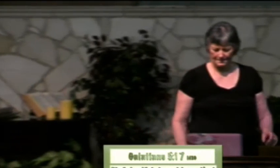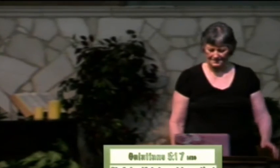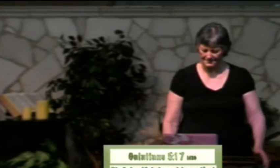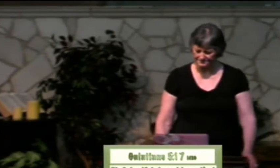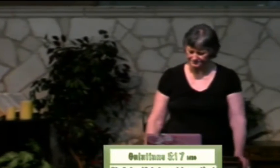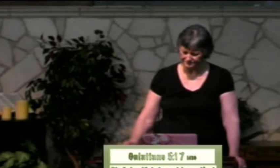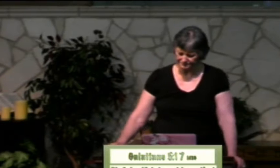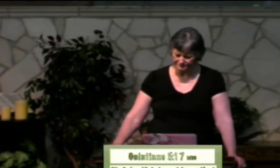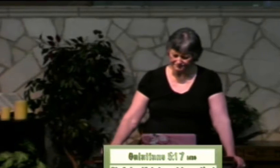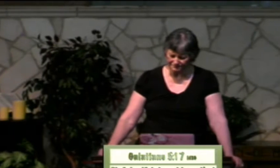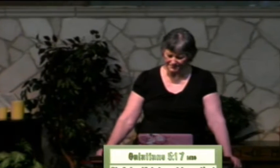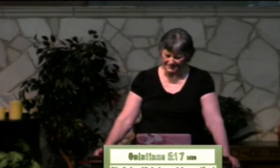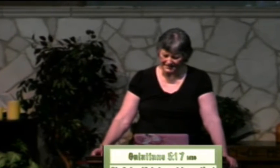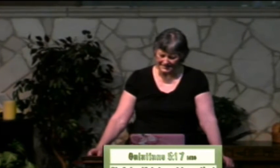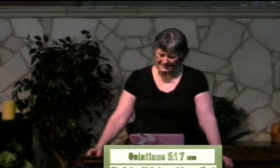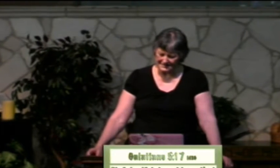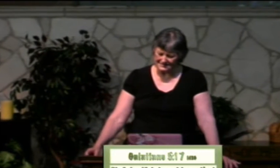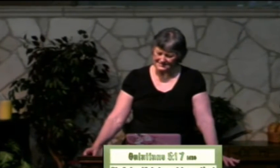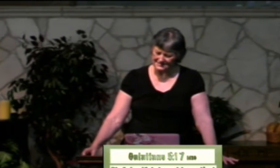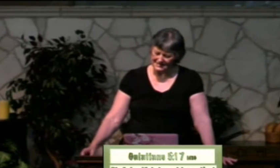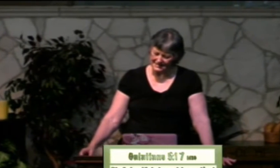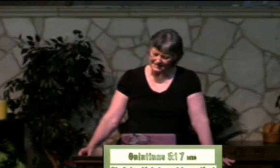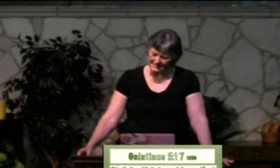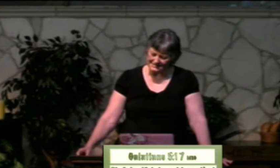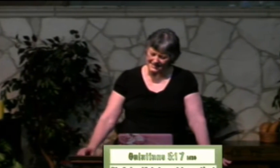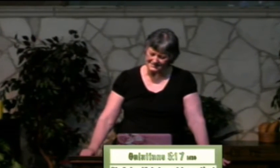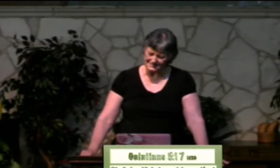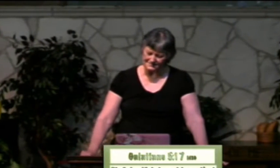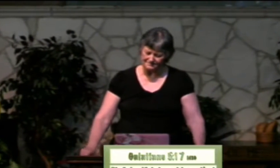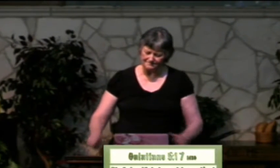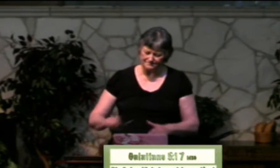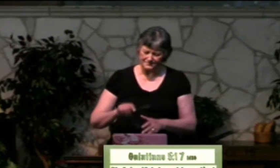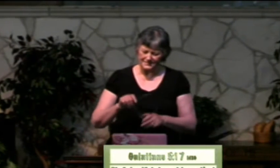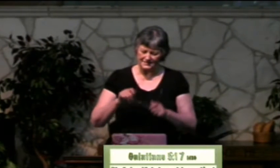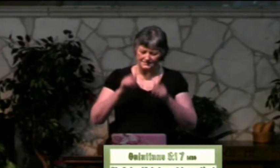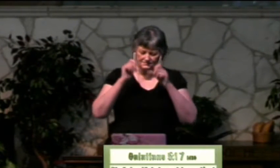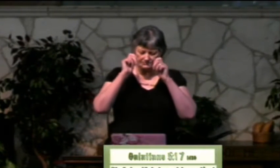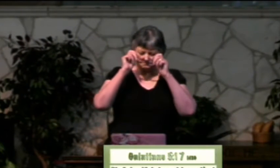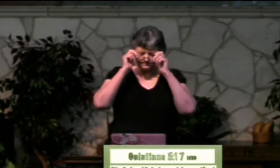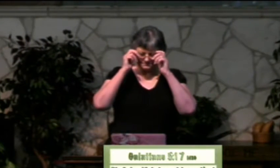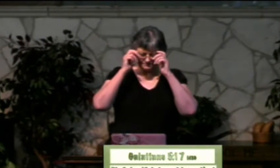See, it says,